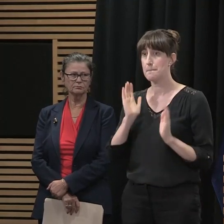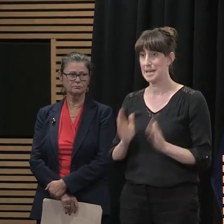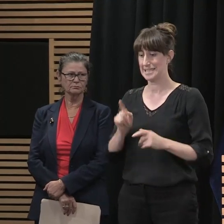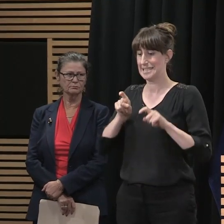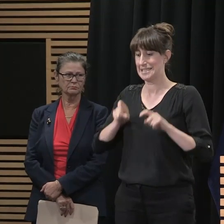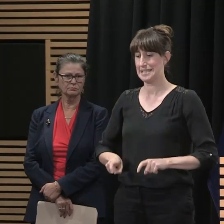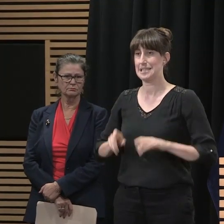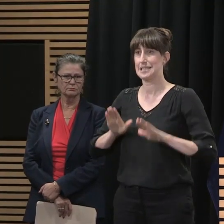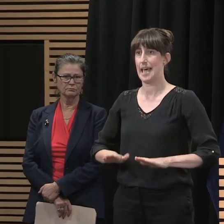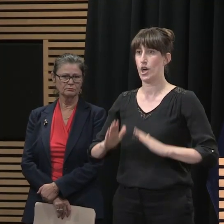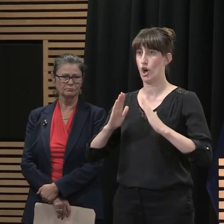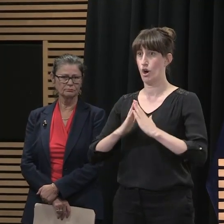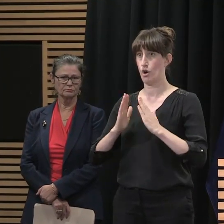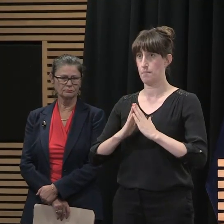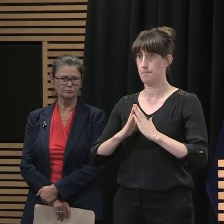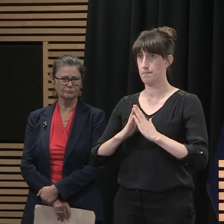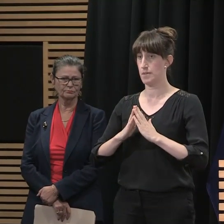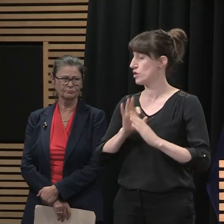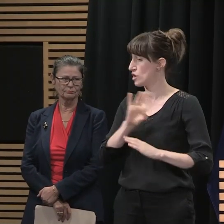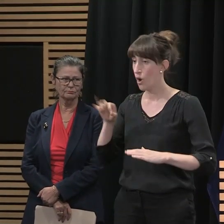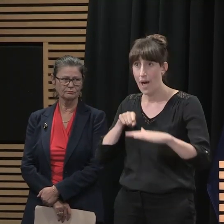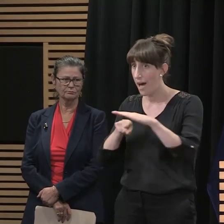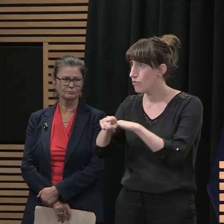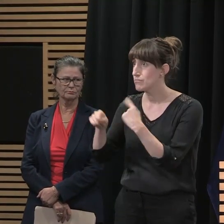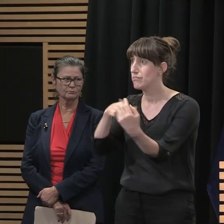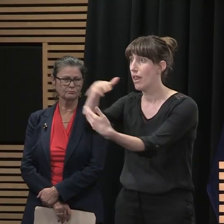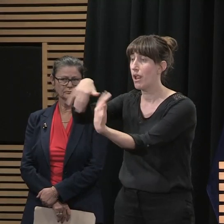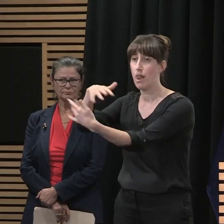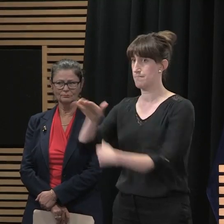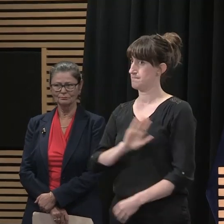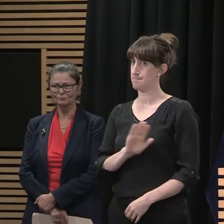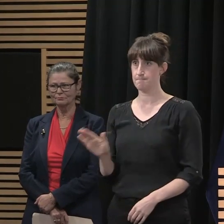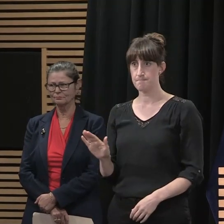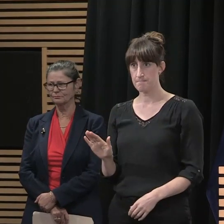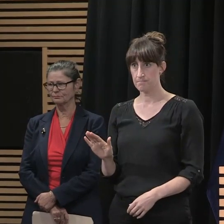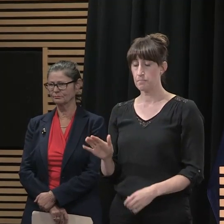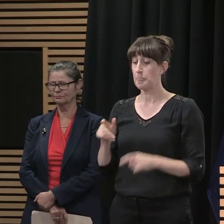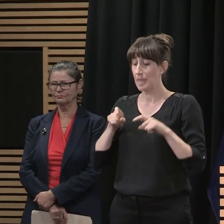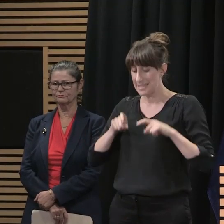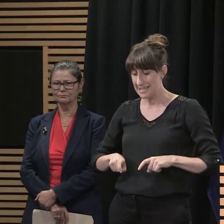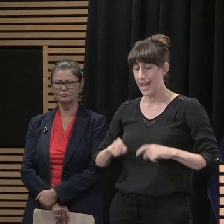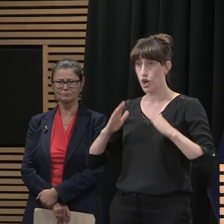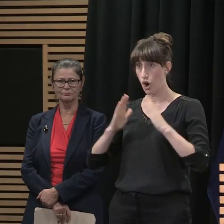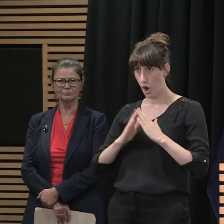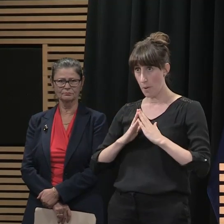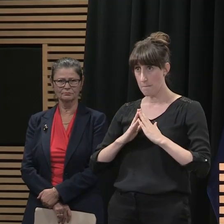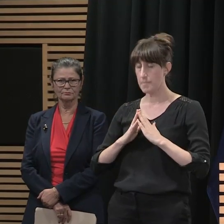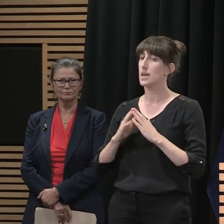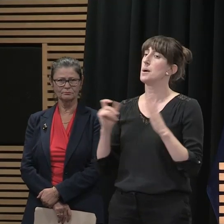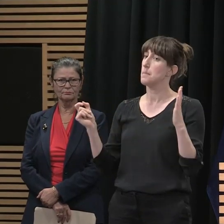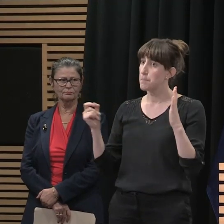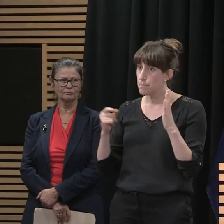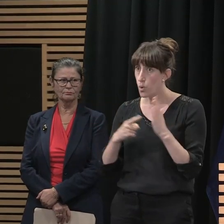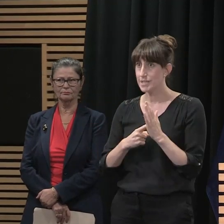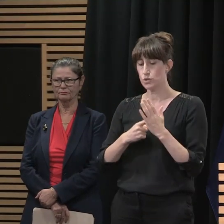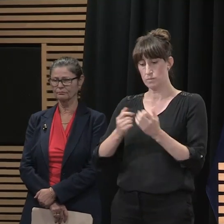Self-isolation is a very effective way to help protect all of us, our families, whānau, friends. You must